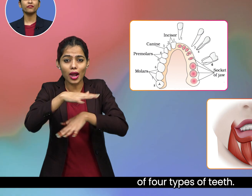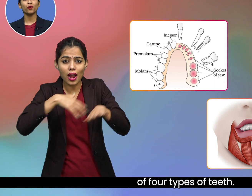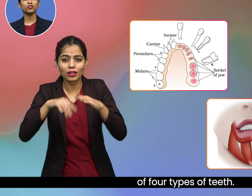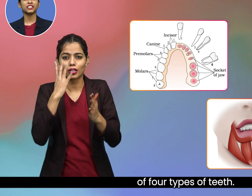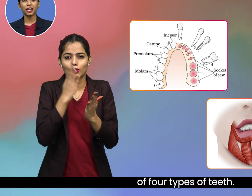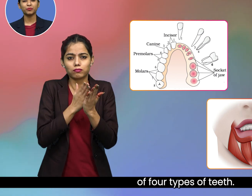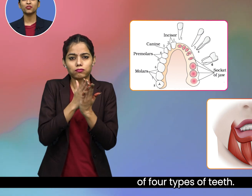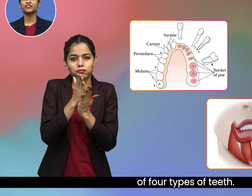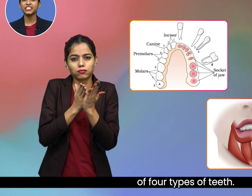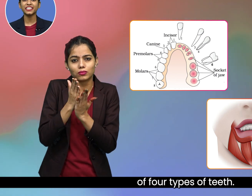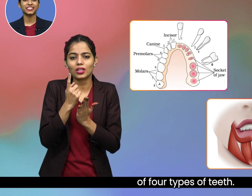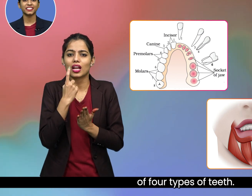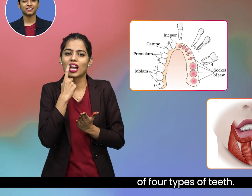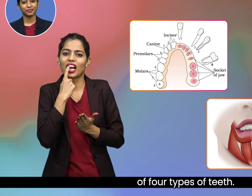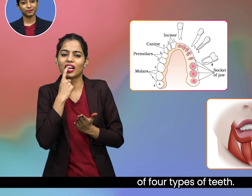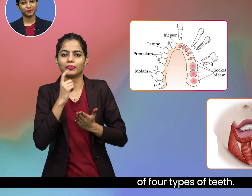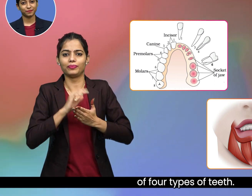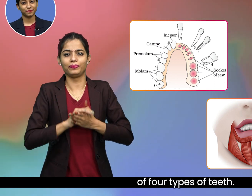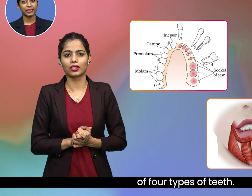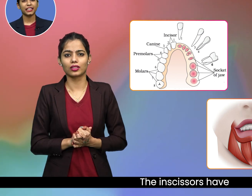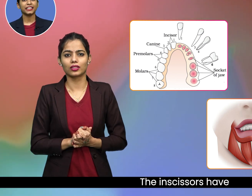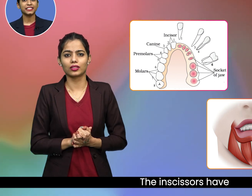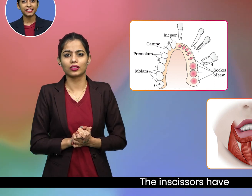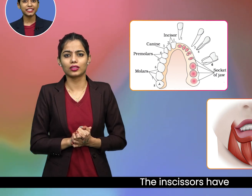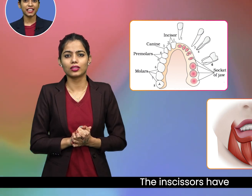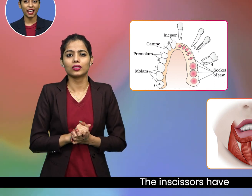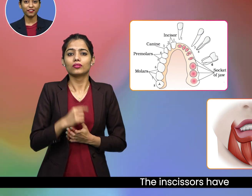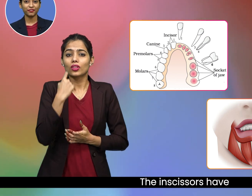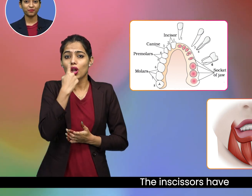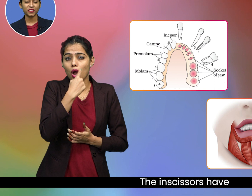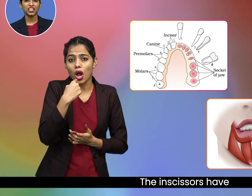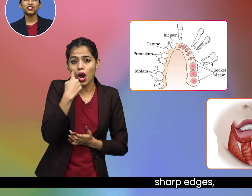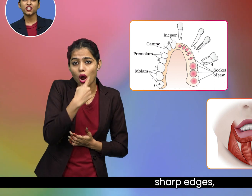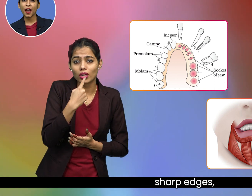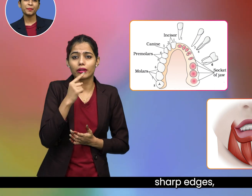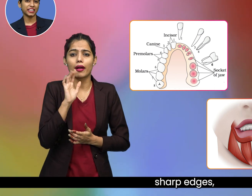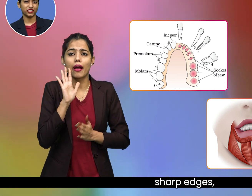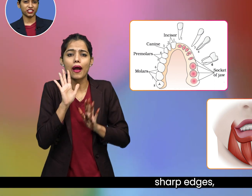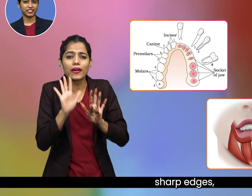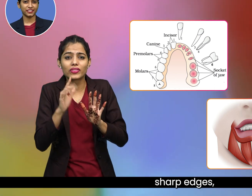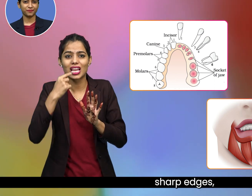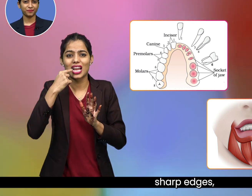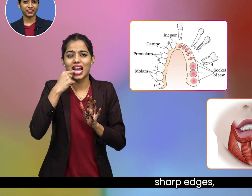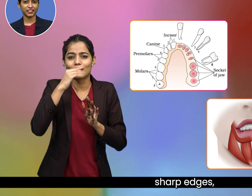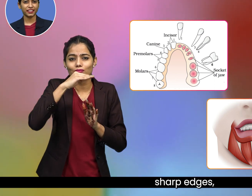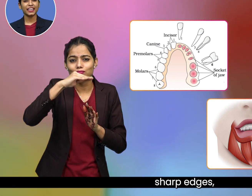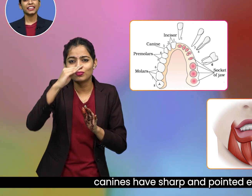arrangement of 4 types of teeth. The incisors have sharp